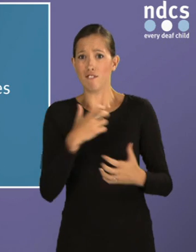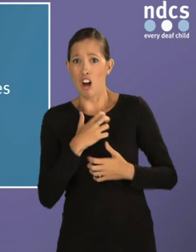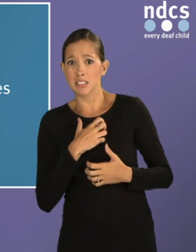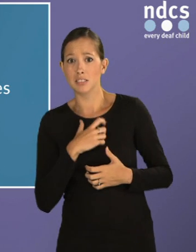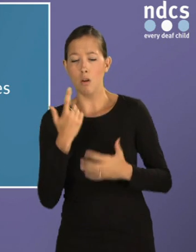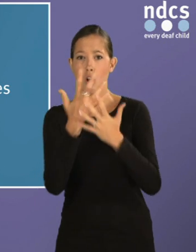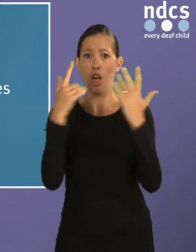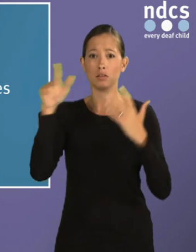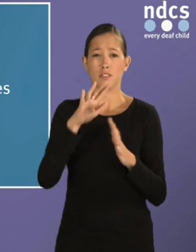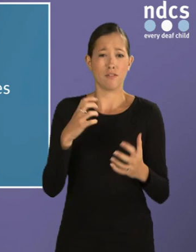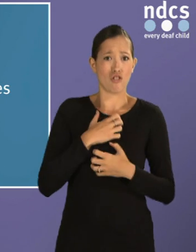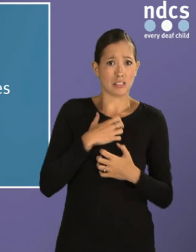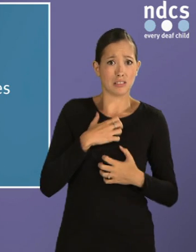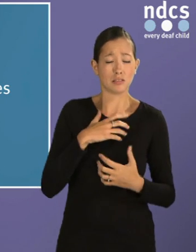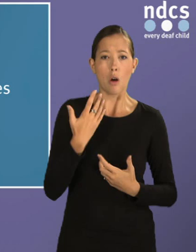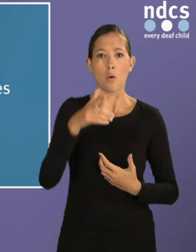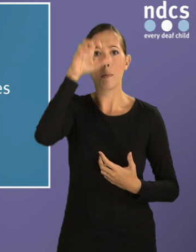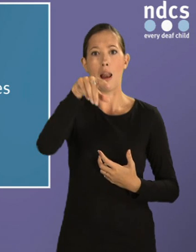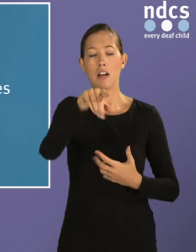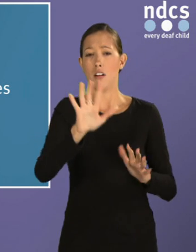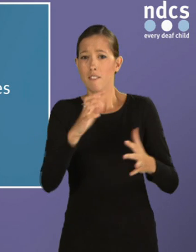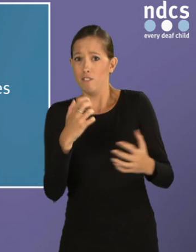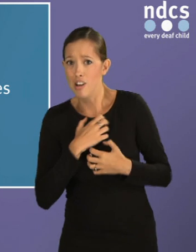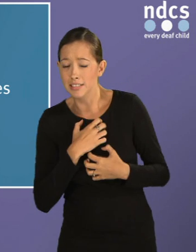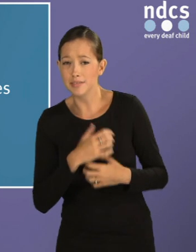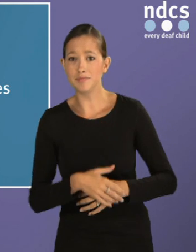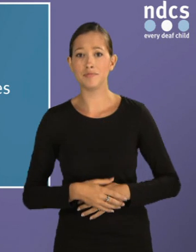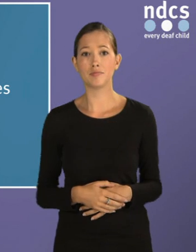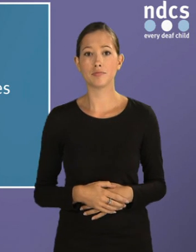fear of someone or several people or certain places,